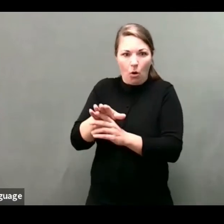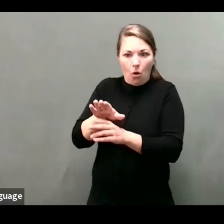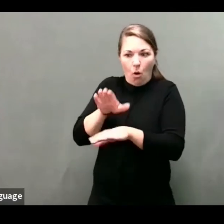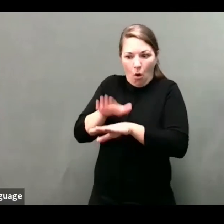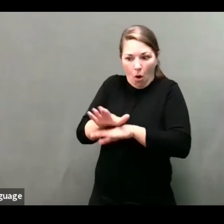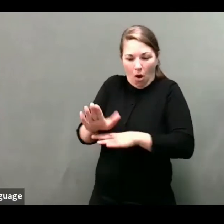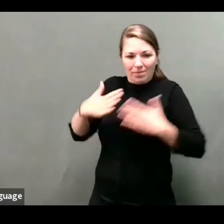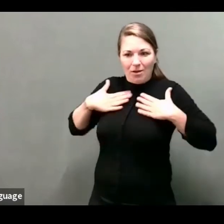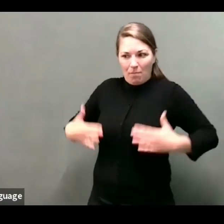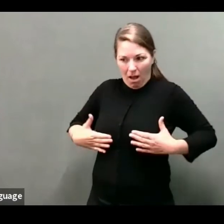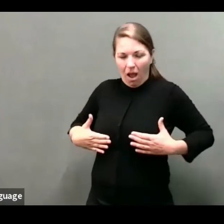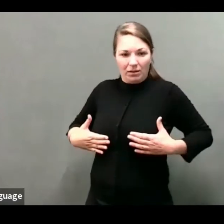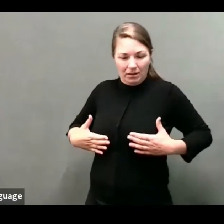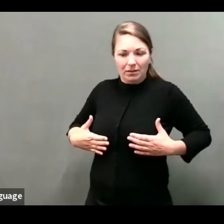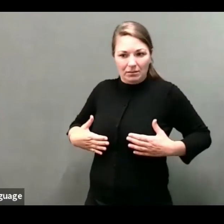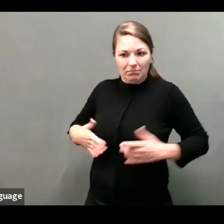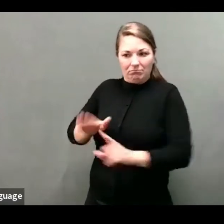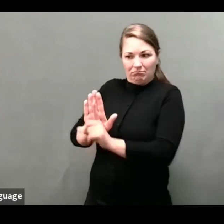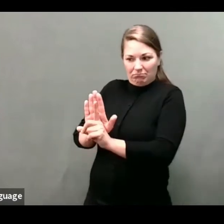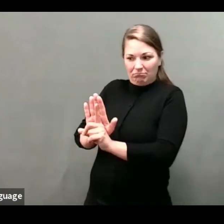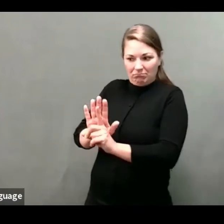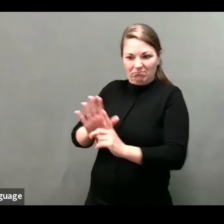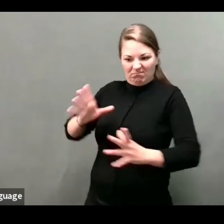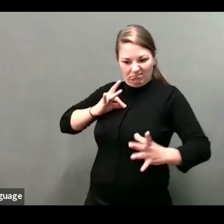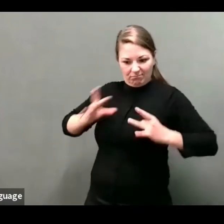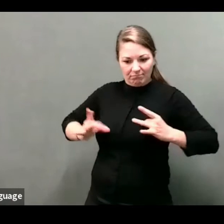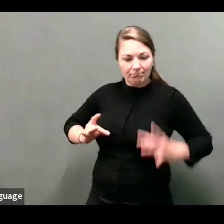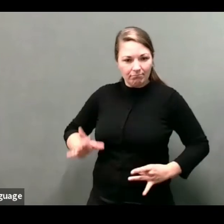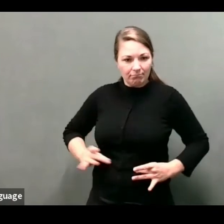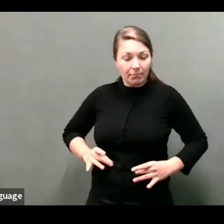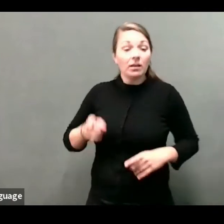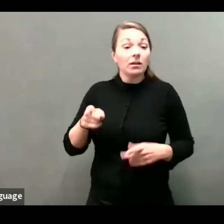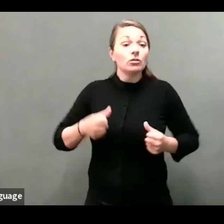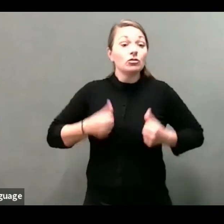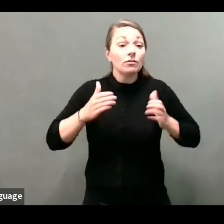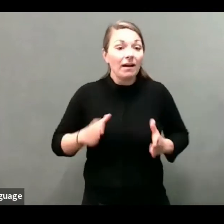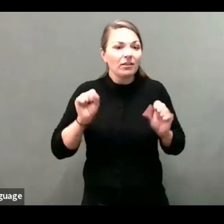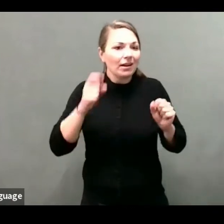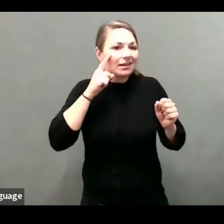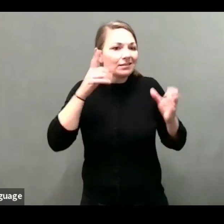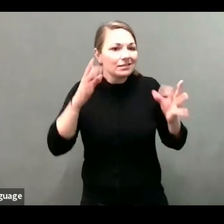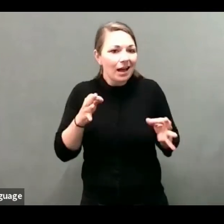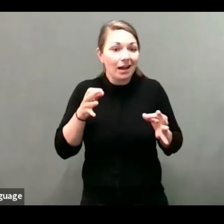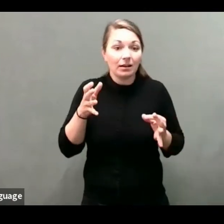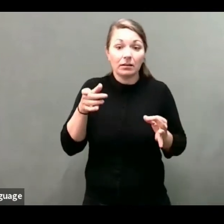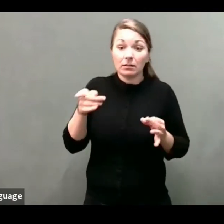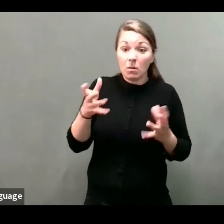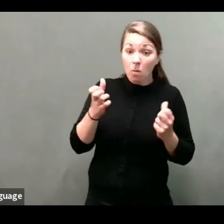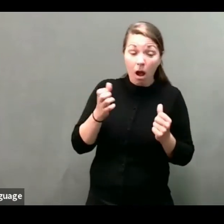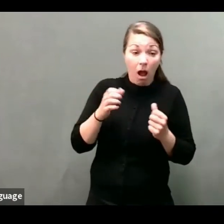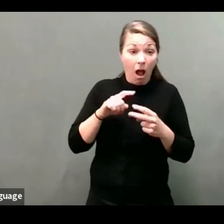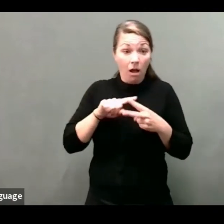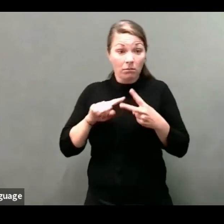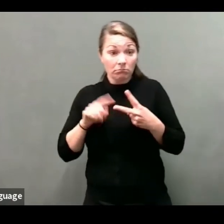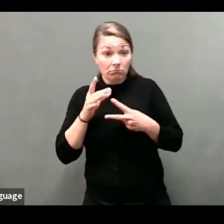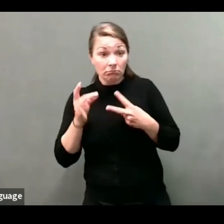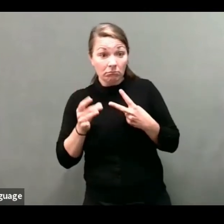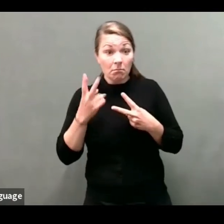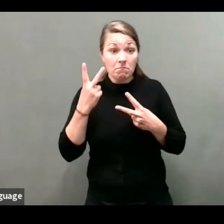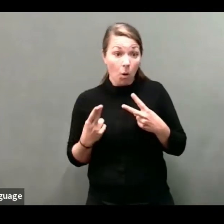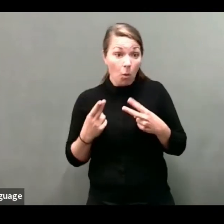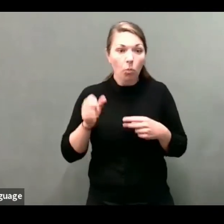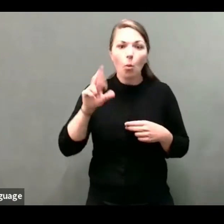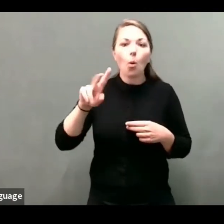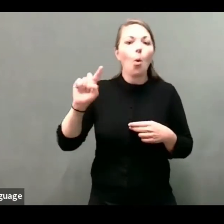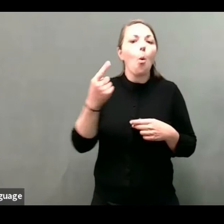the survivor can actually choose if they want both of those things, if they just want the exam itself, and we're going to again